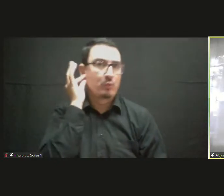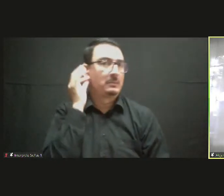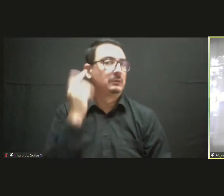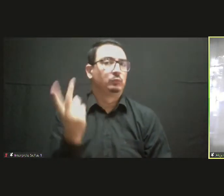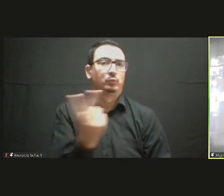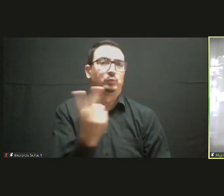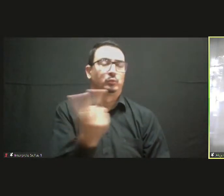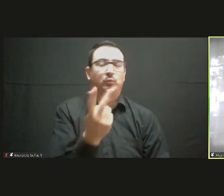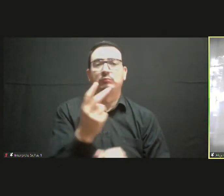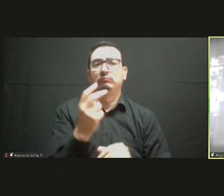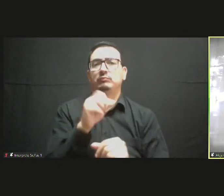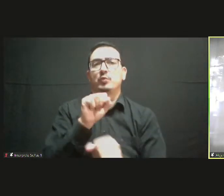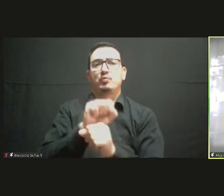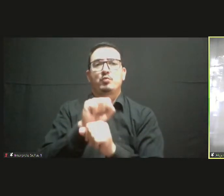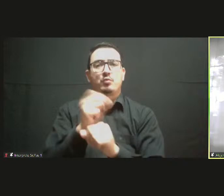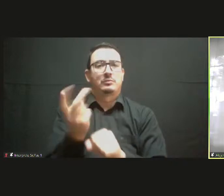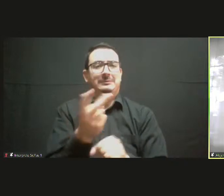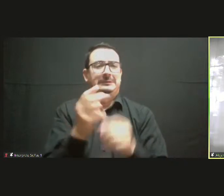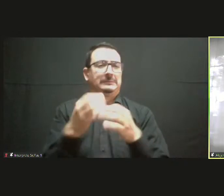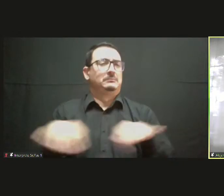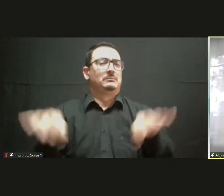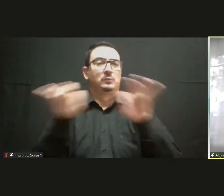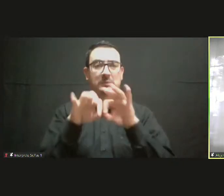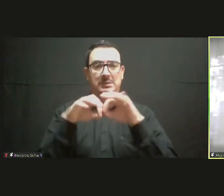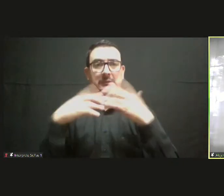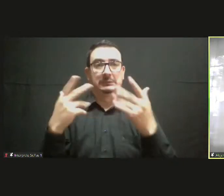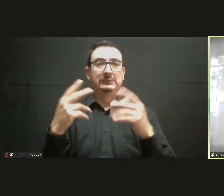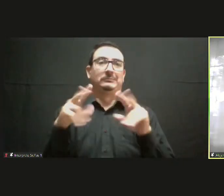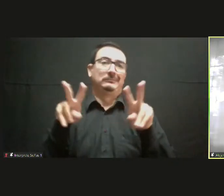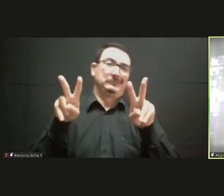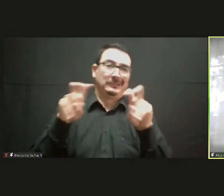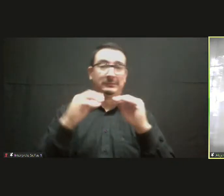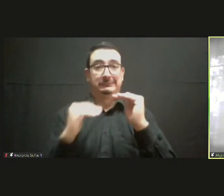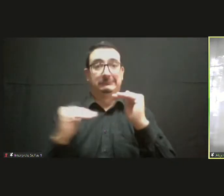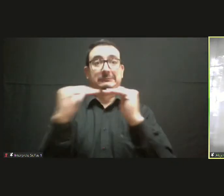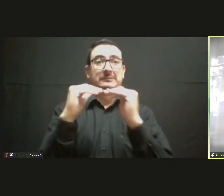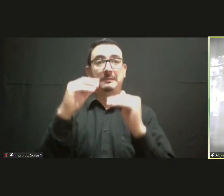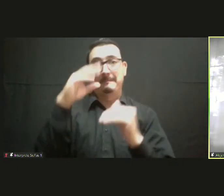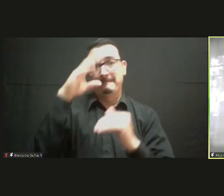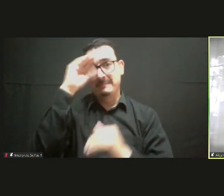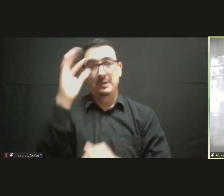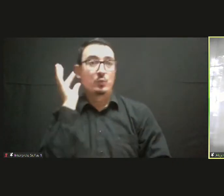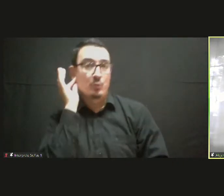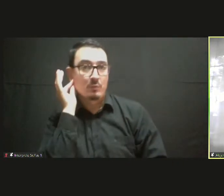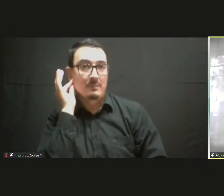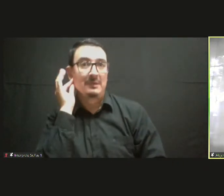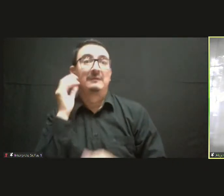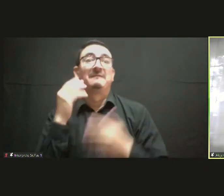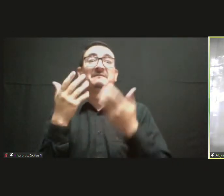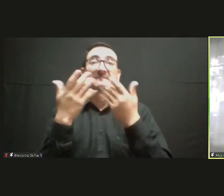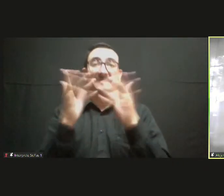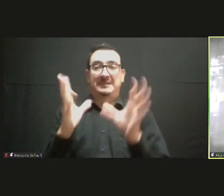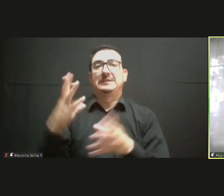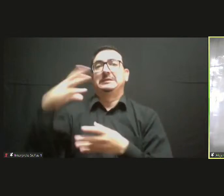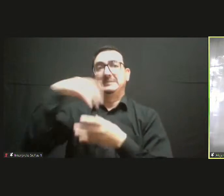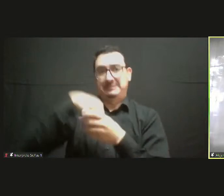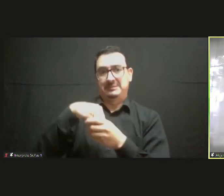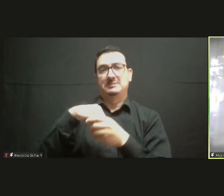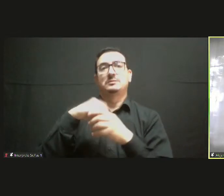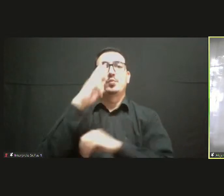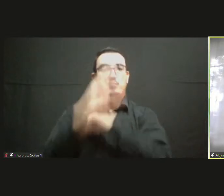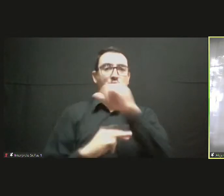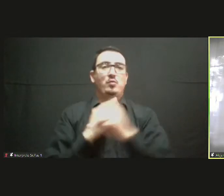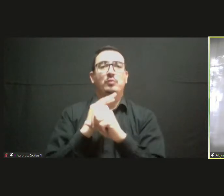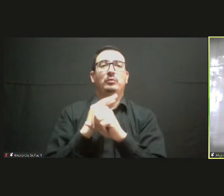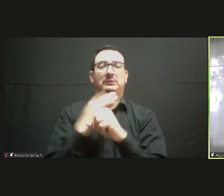of tourism development on women's lives and contributing to the achievement of the 5th Sustainable Development